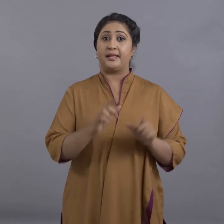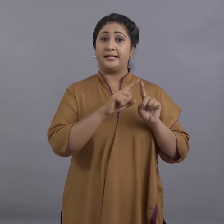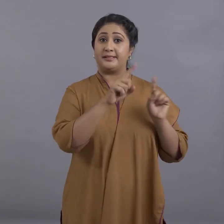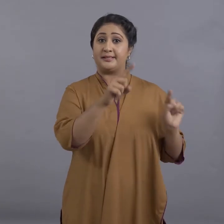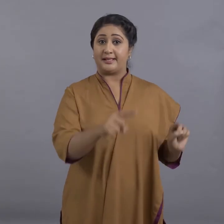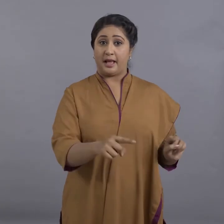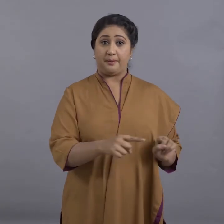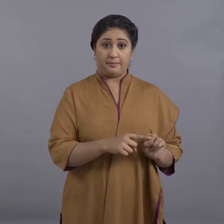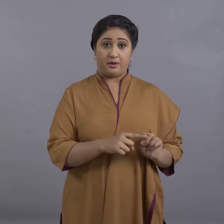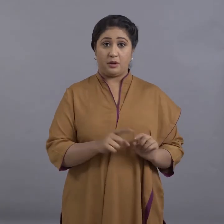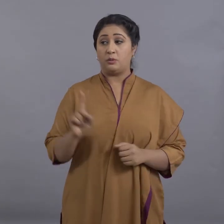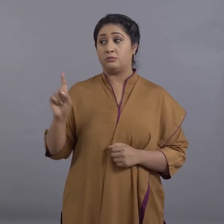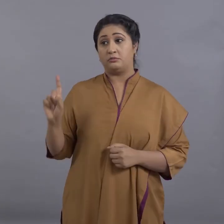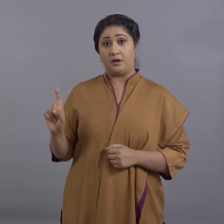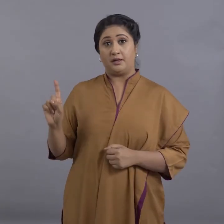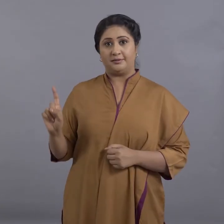Sample 1.